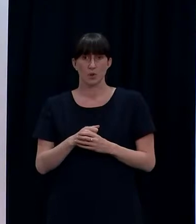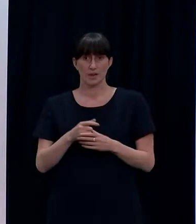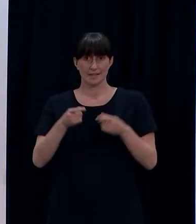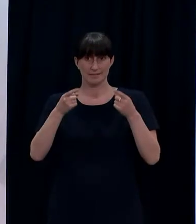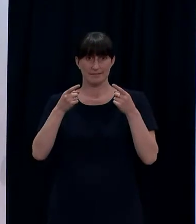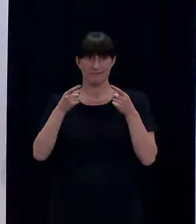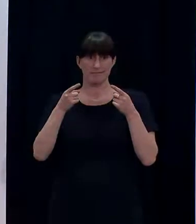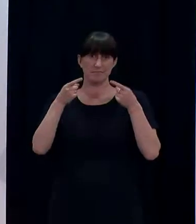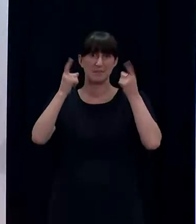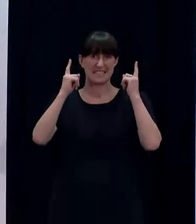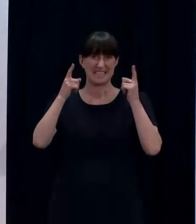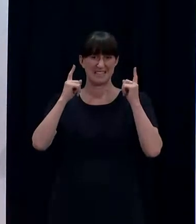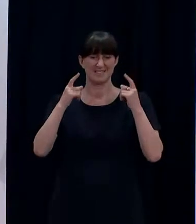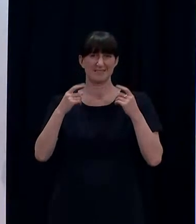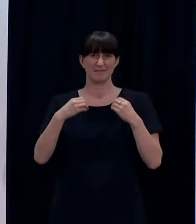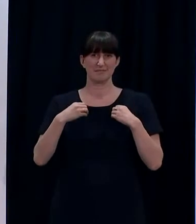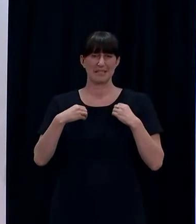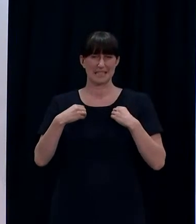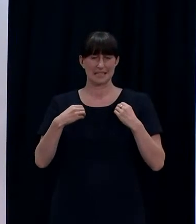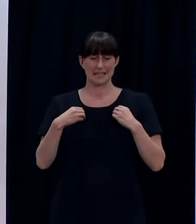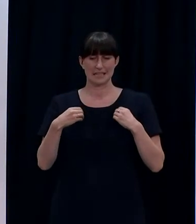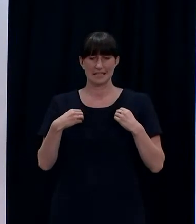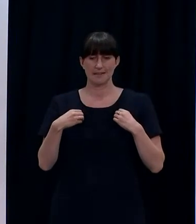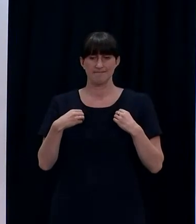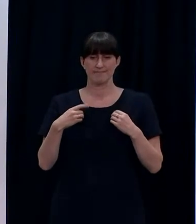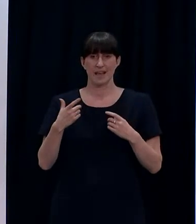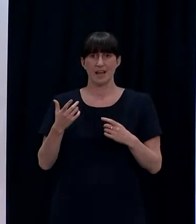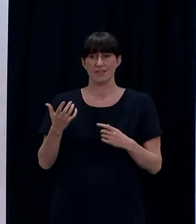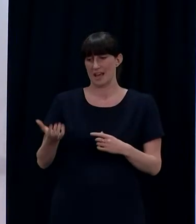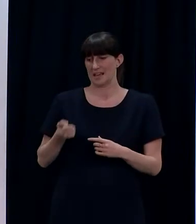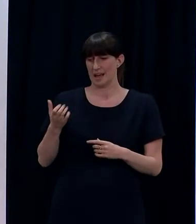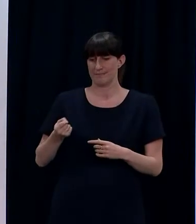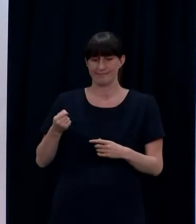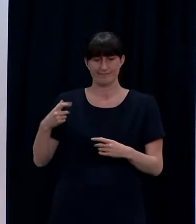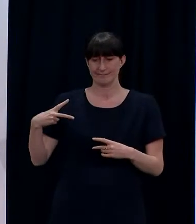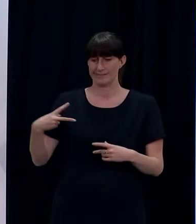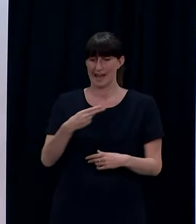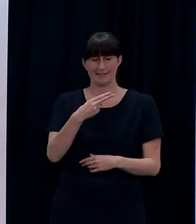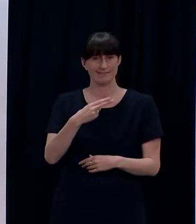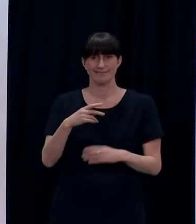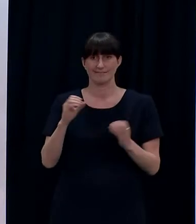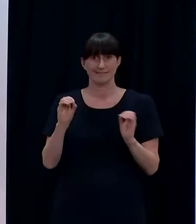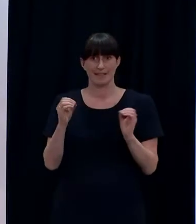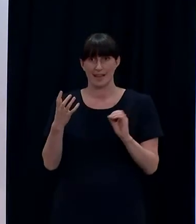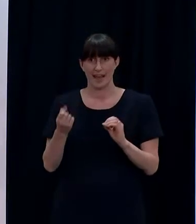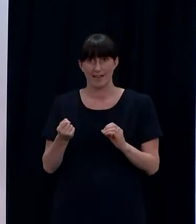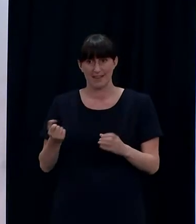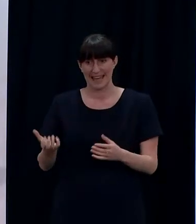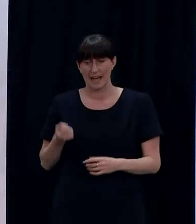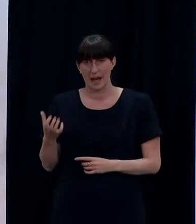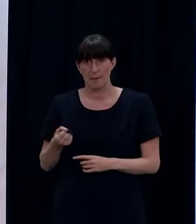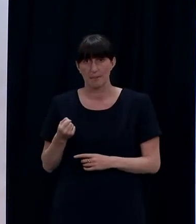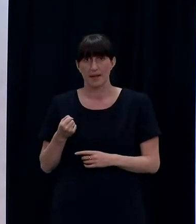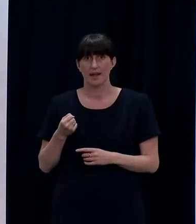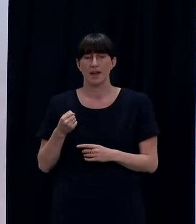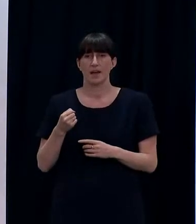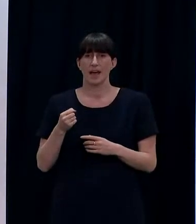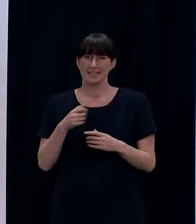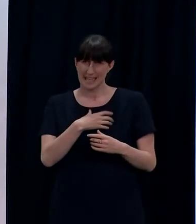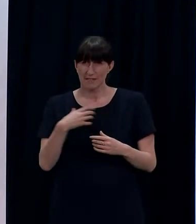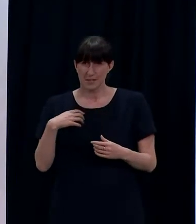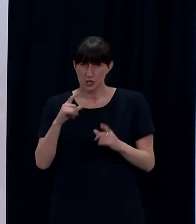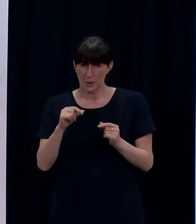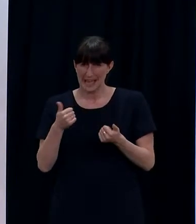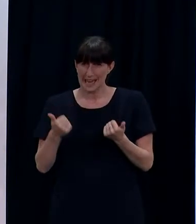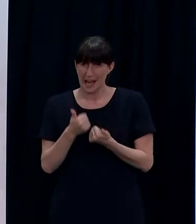for various reasons and can't access the wage subsidy? Yeah, so the first thing I'd say about that is employers can apply on behalf